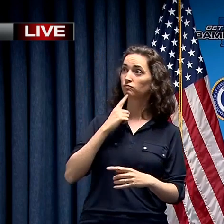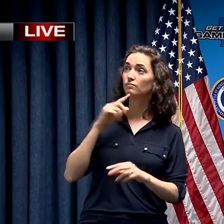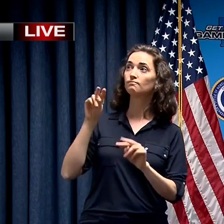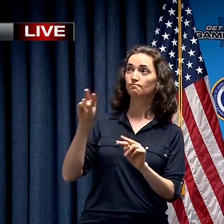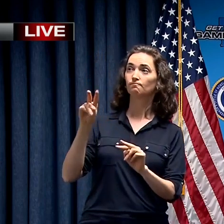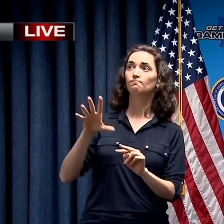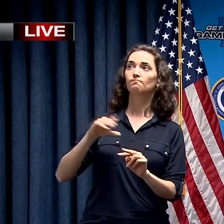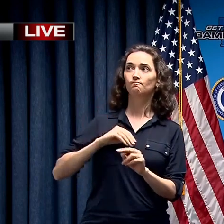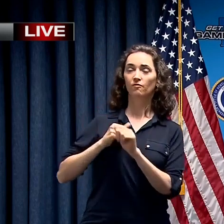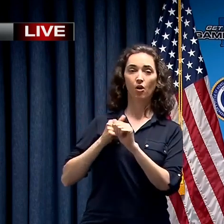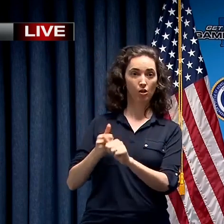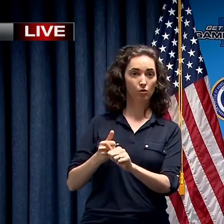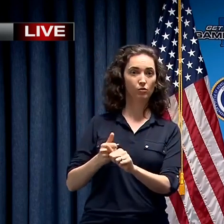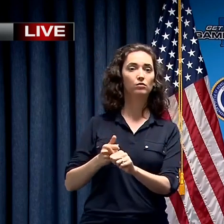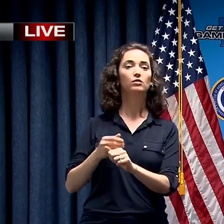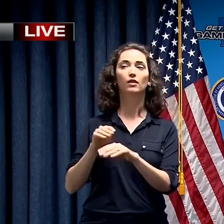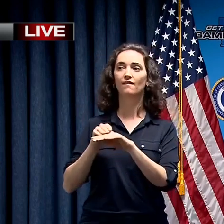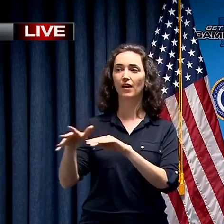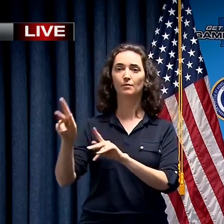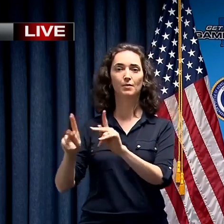Another bit of good news is that with